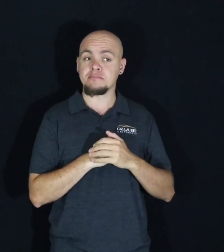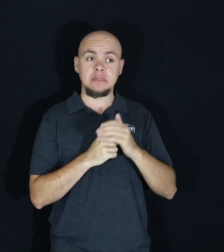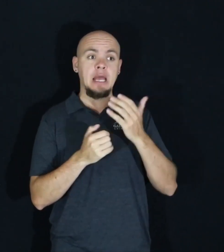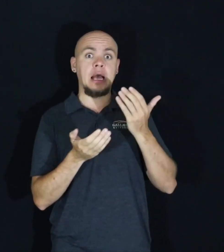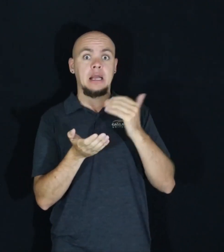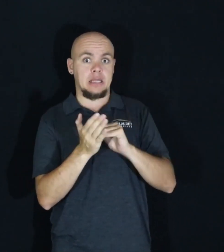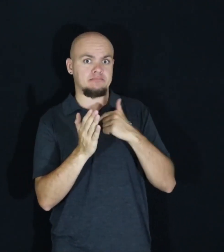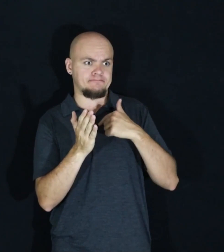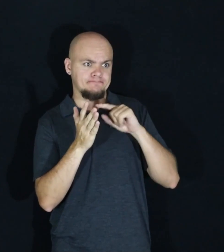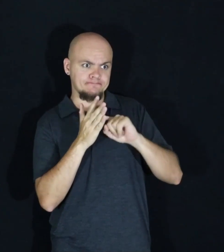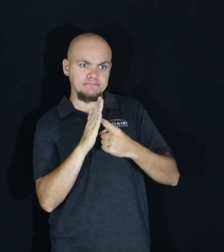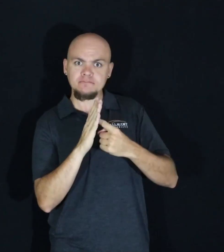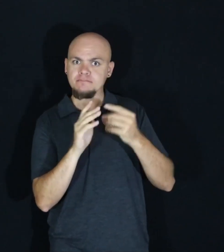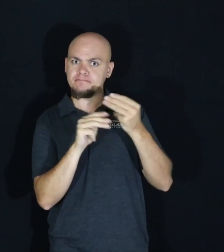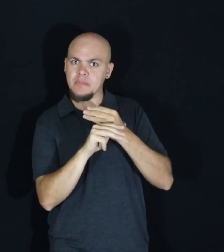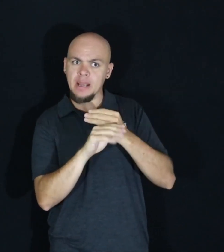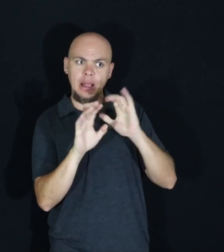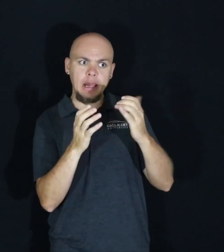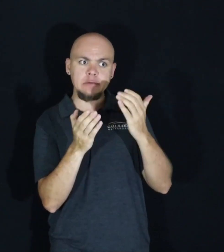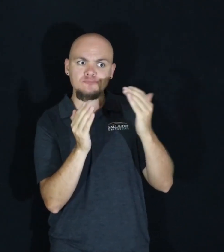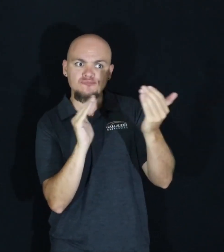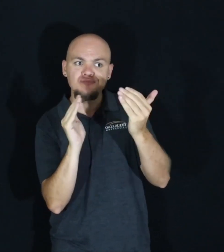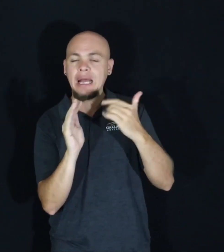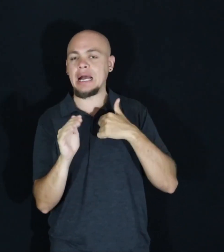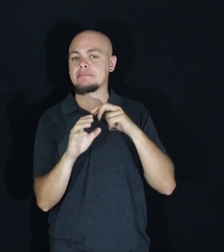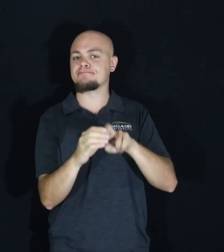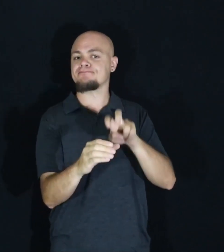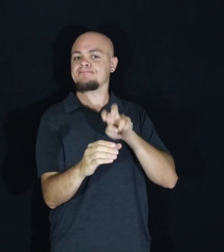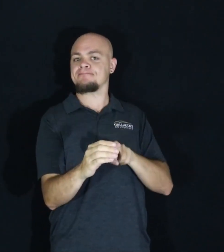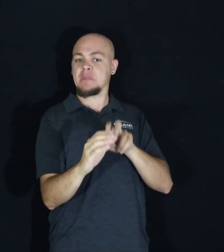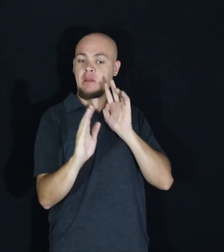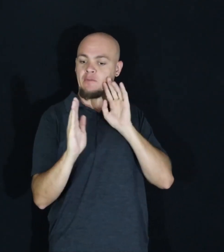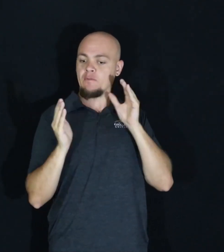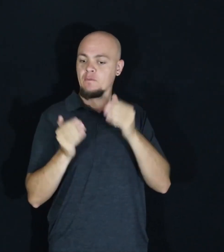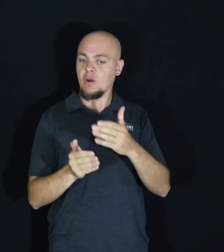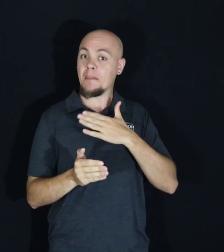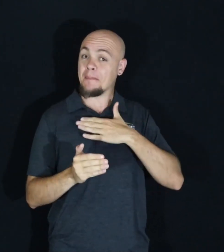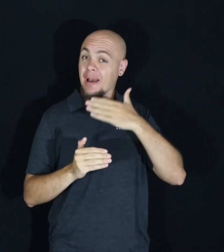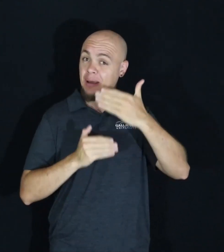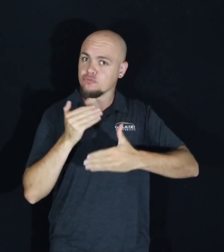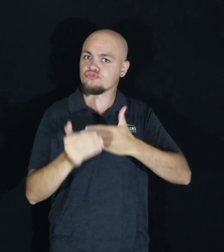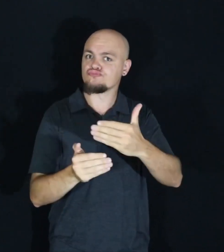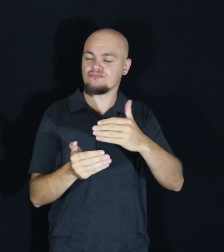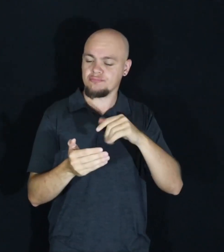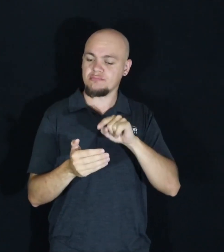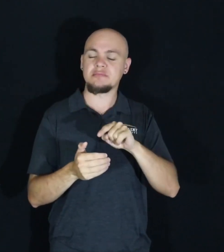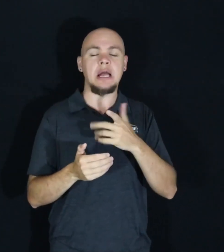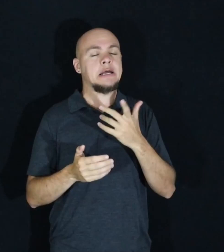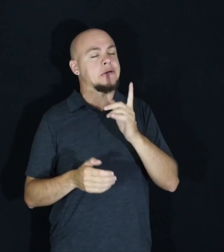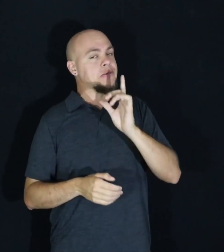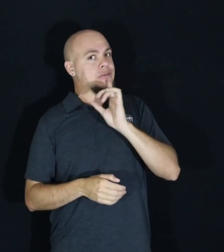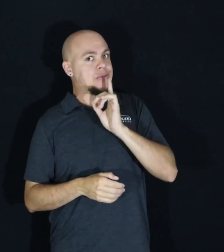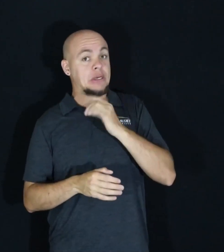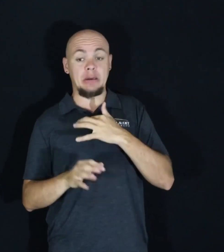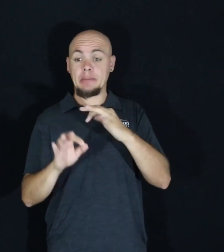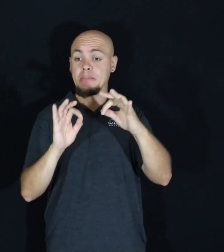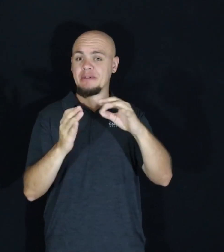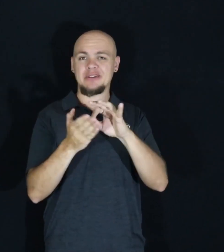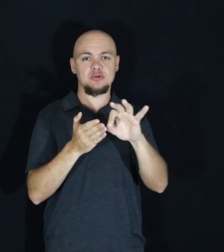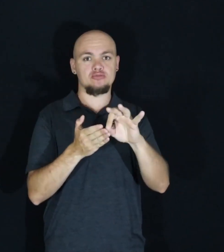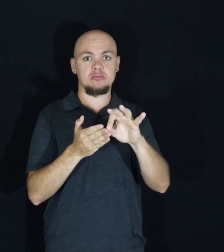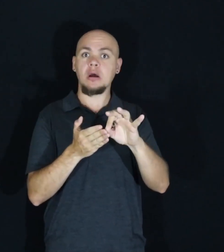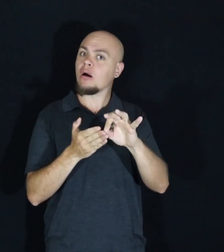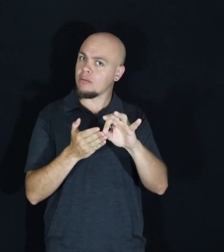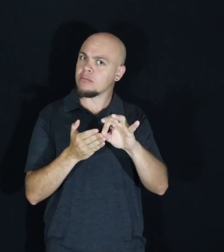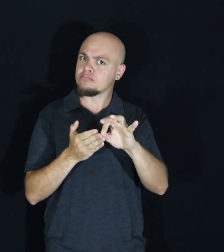again to those in my math class, I decided to take a step back and focus on my own progression. Sure, I hadn't gotten a perfect score, but my